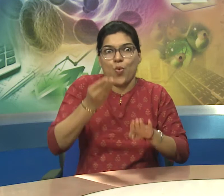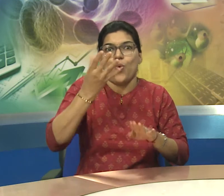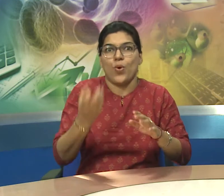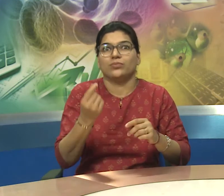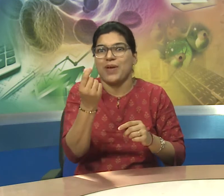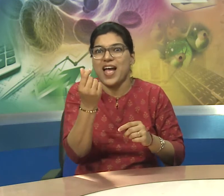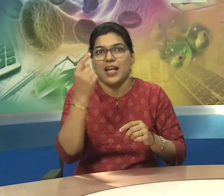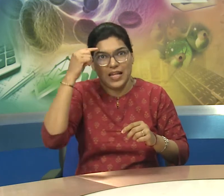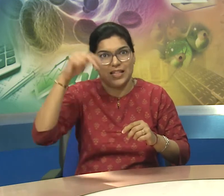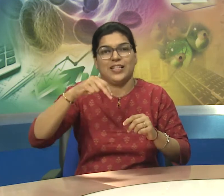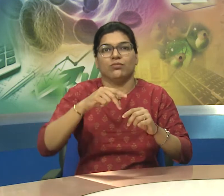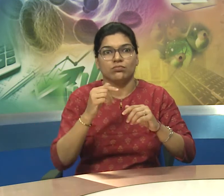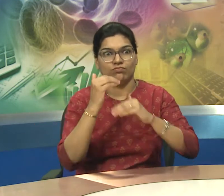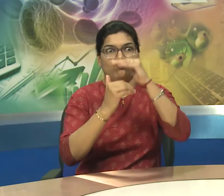large amount of